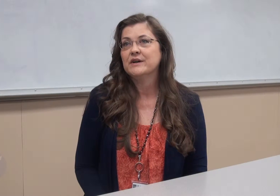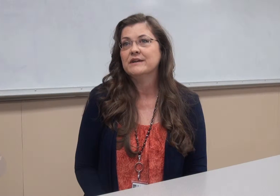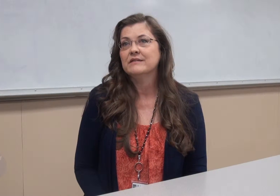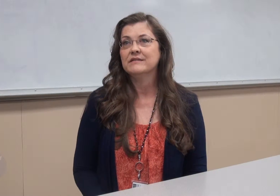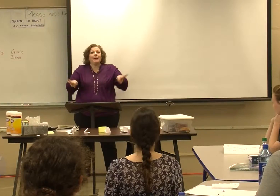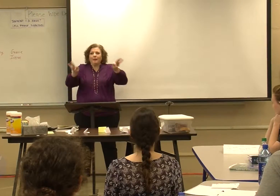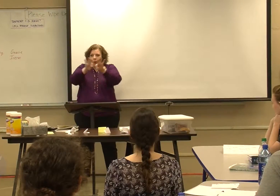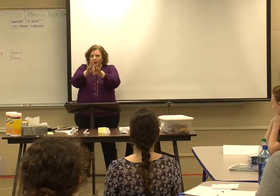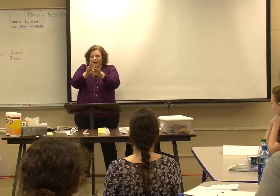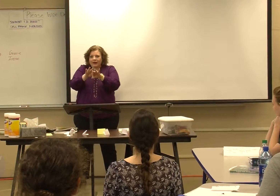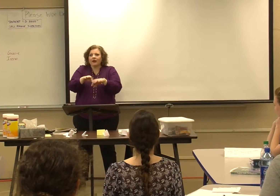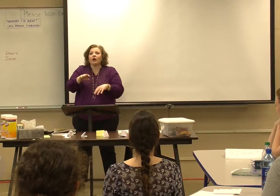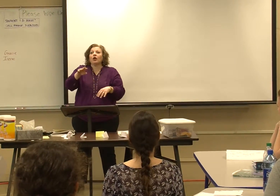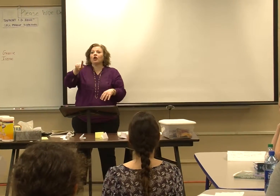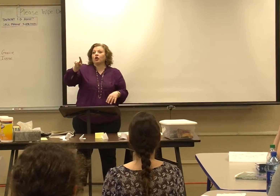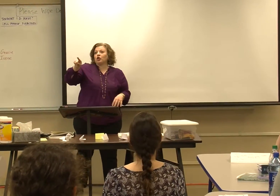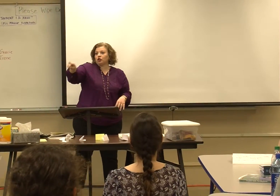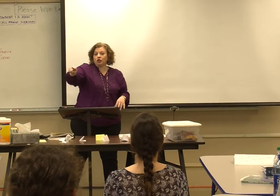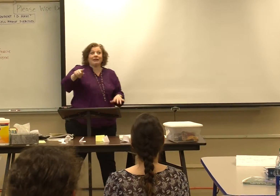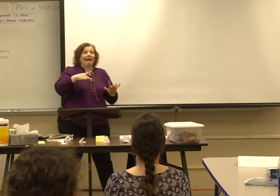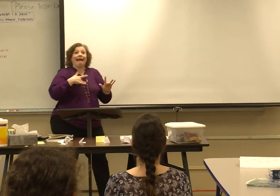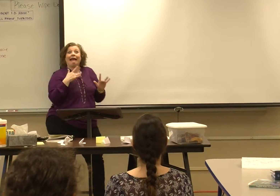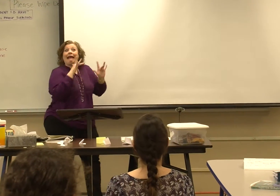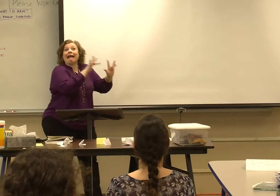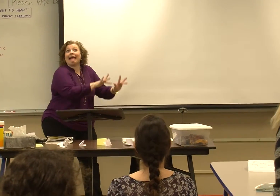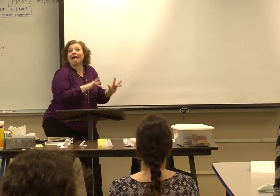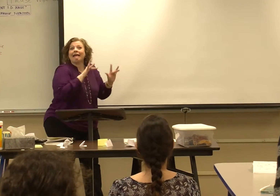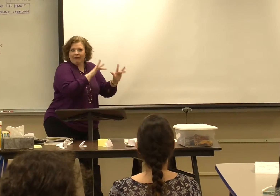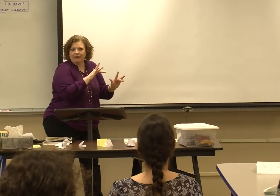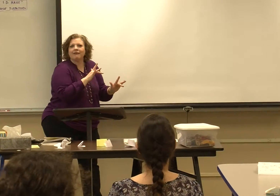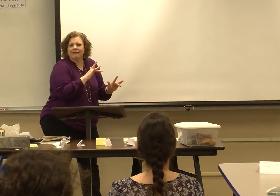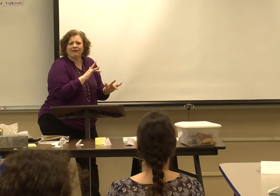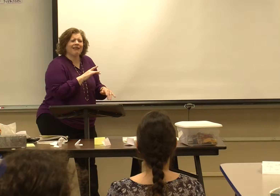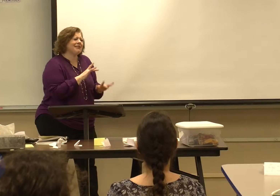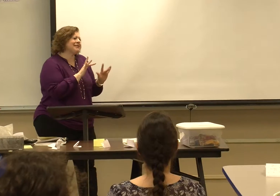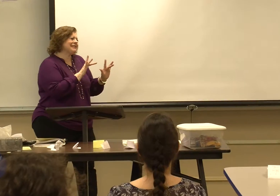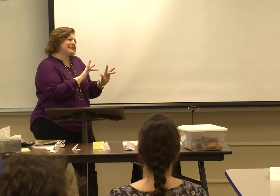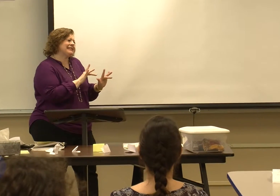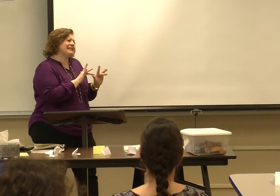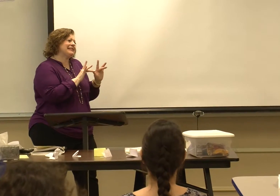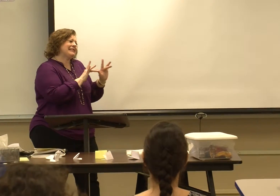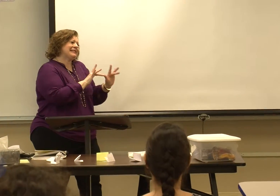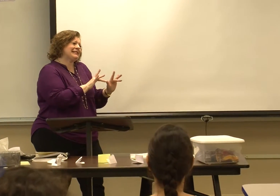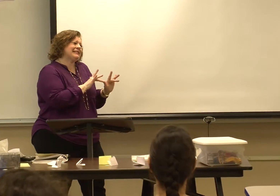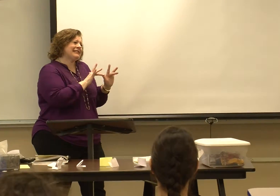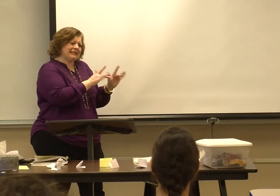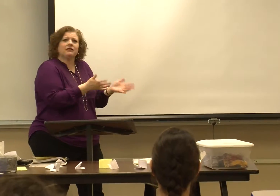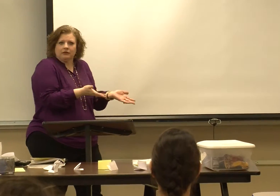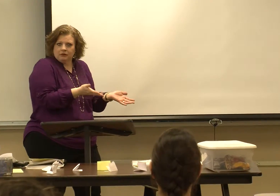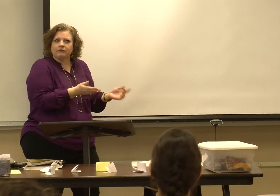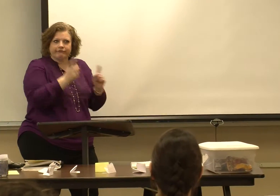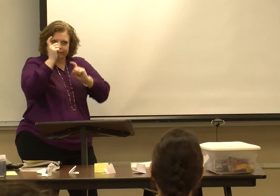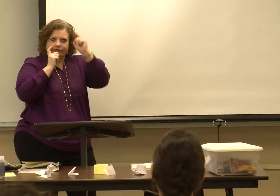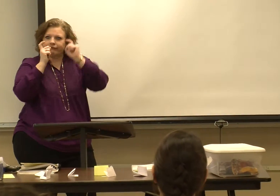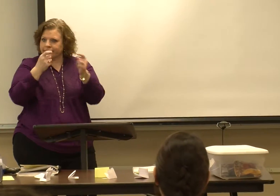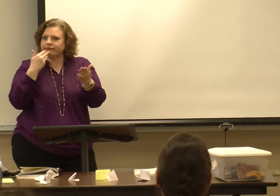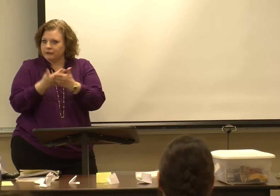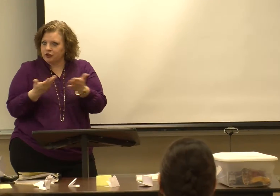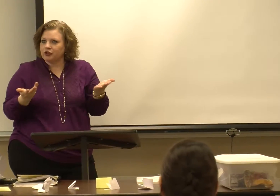it. They think that it's easy, and then they go to our ASL 1 class, and first they're blown away because there's no talking. Everything